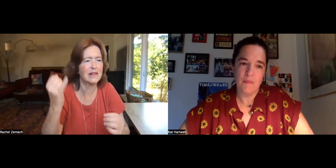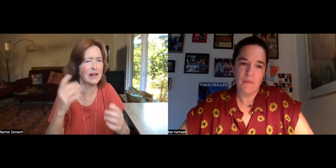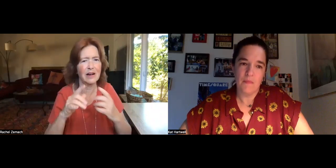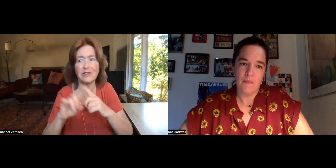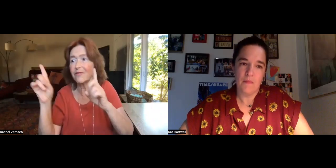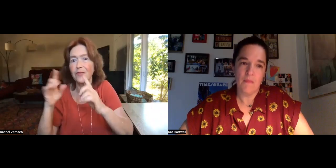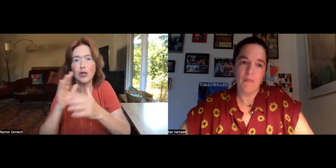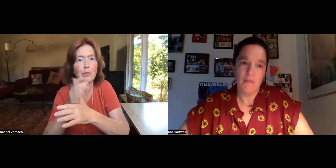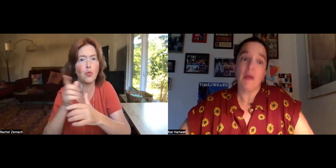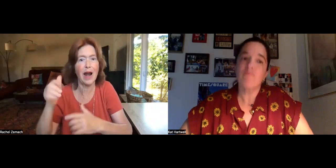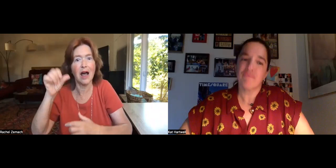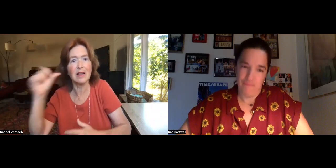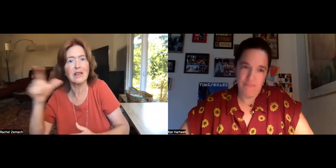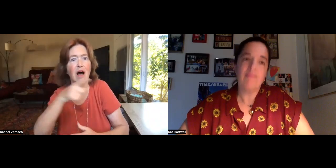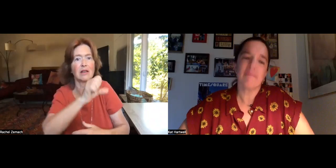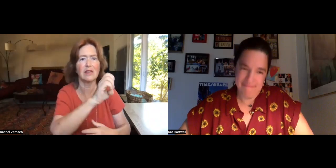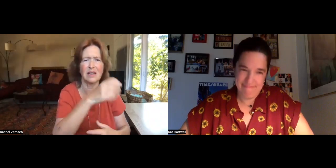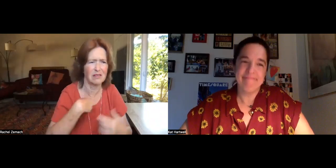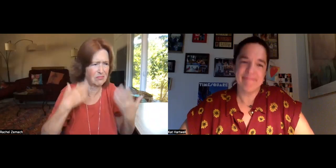Dear difference between I have that.